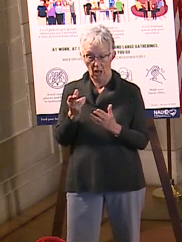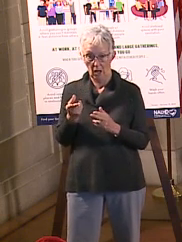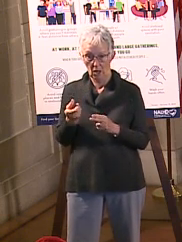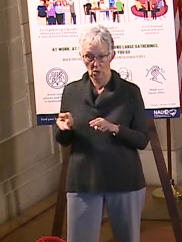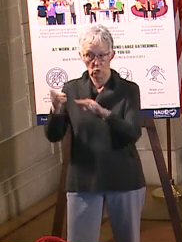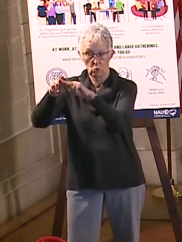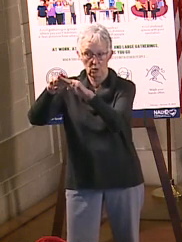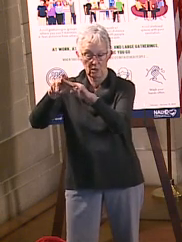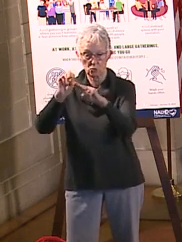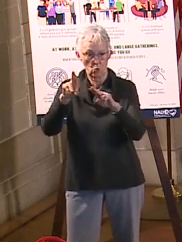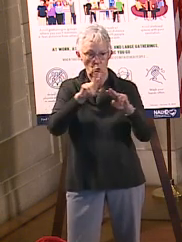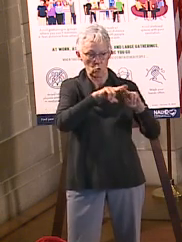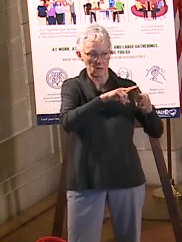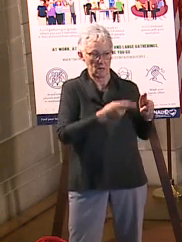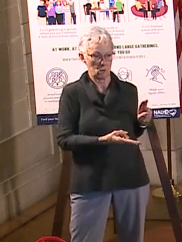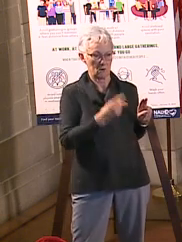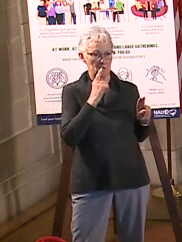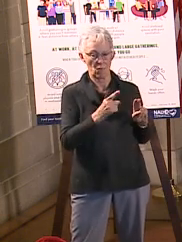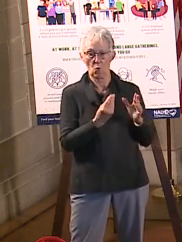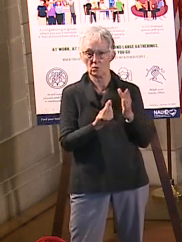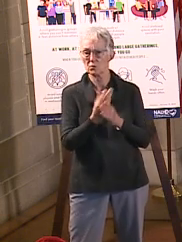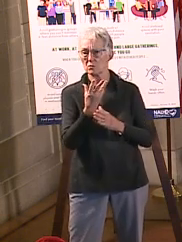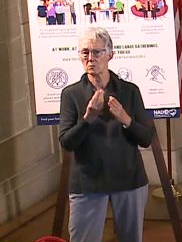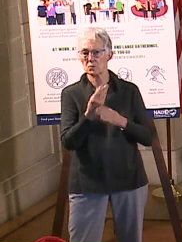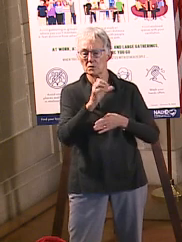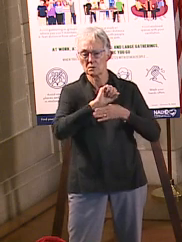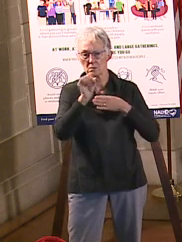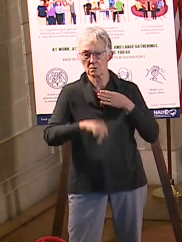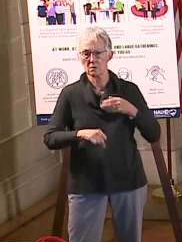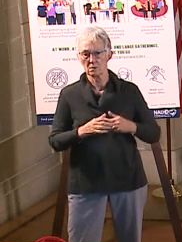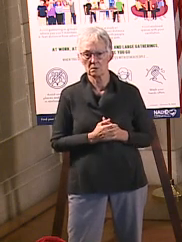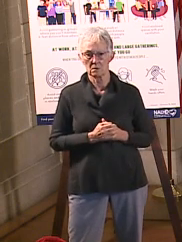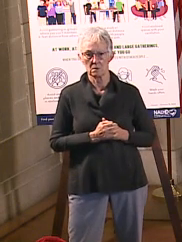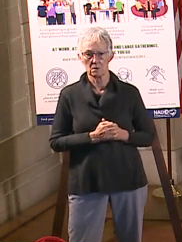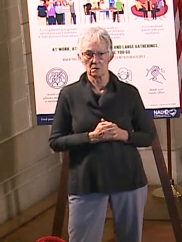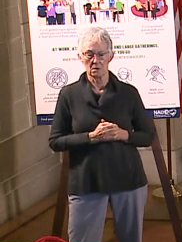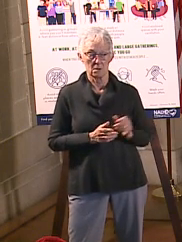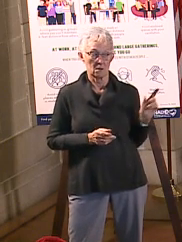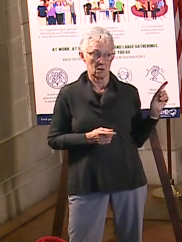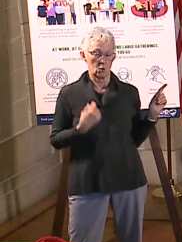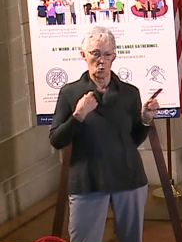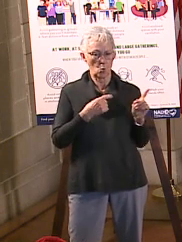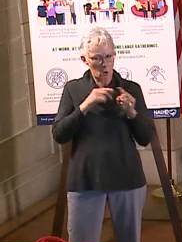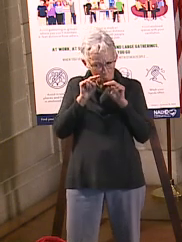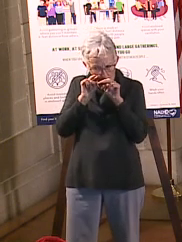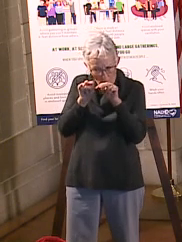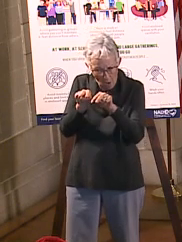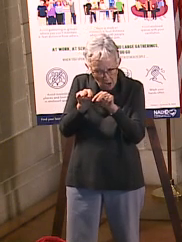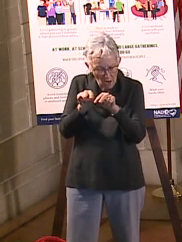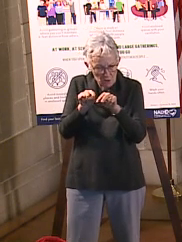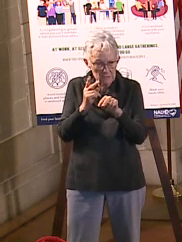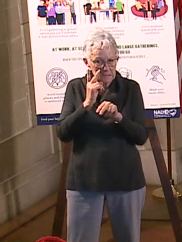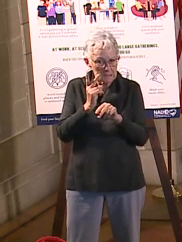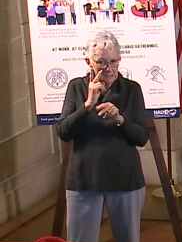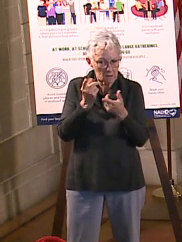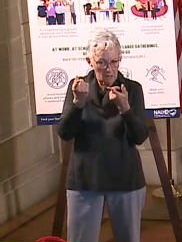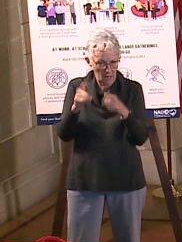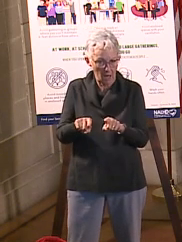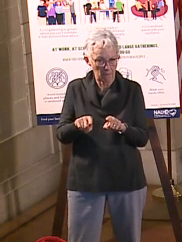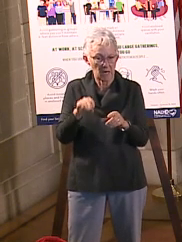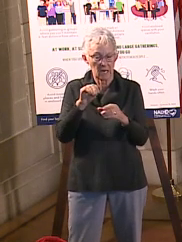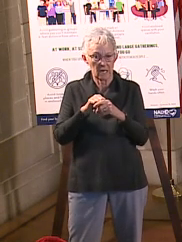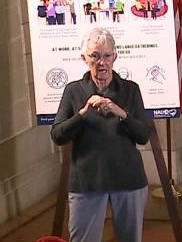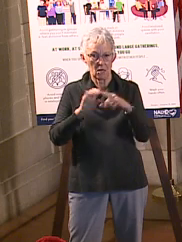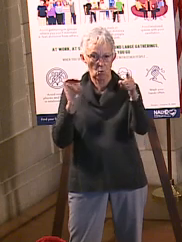enrollment as we go into the spring semester? And as you can imagine, we're tracking that very closely. In our metropolitan campus